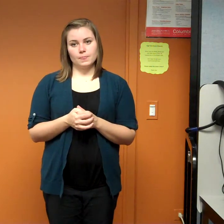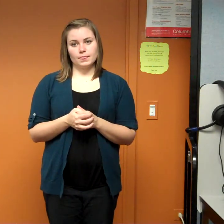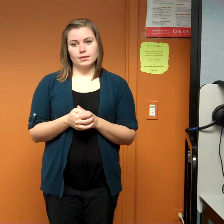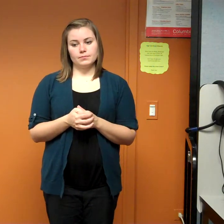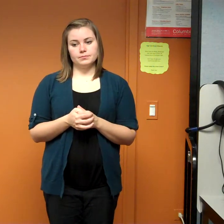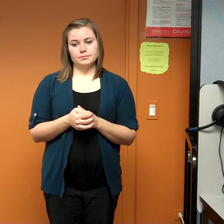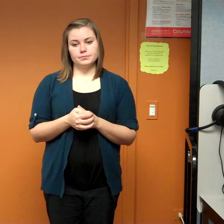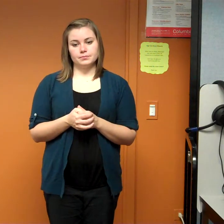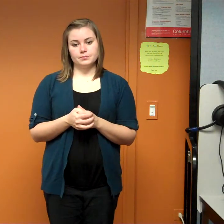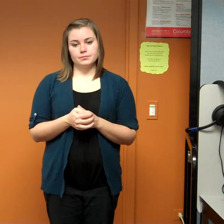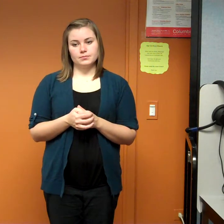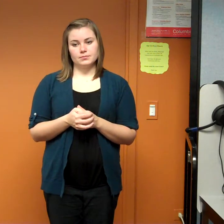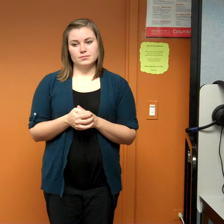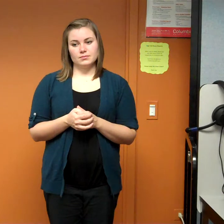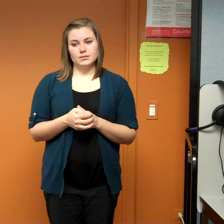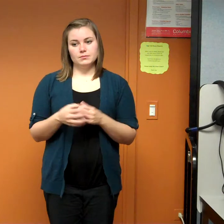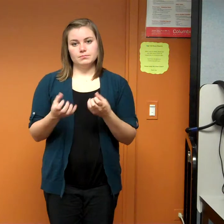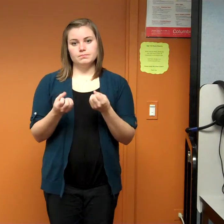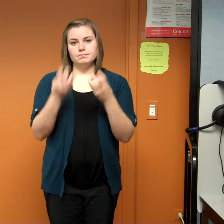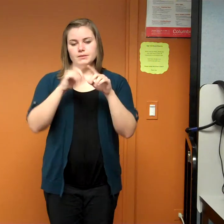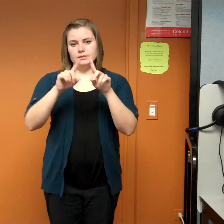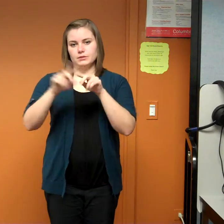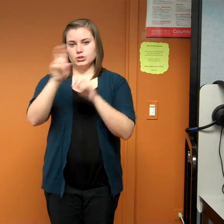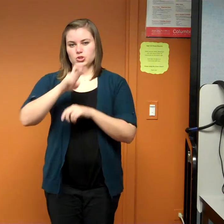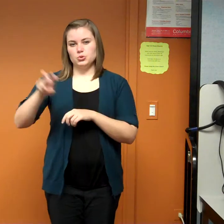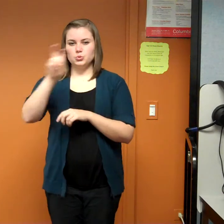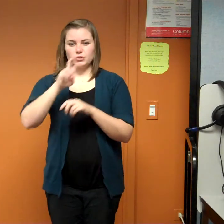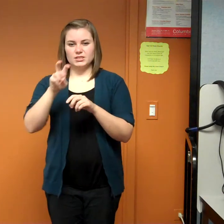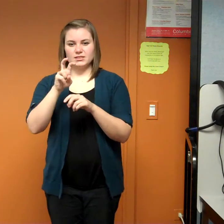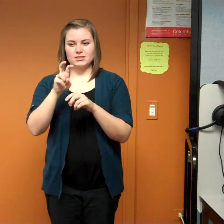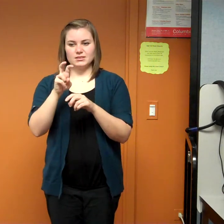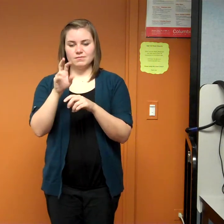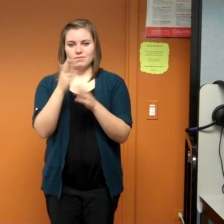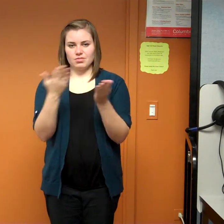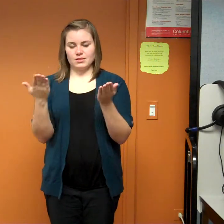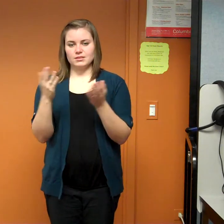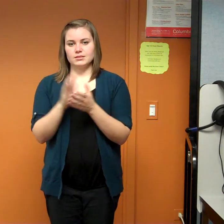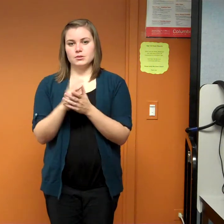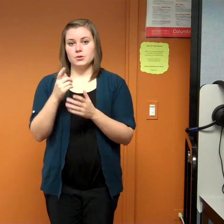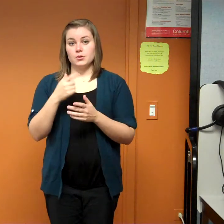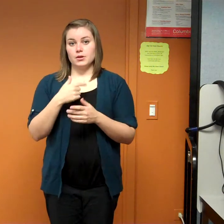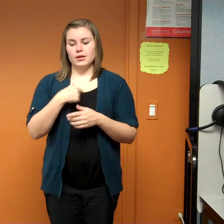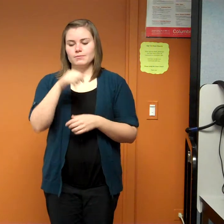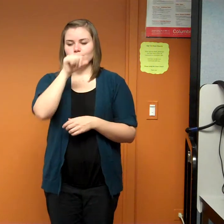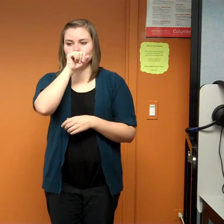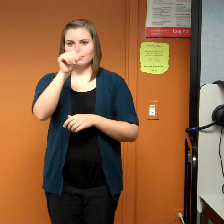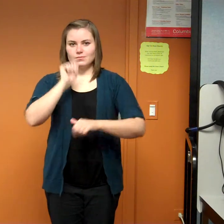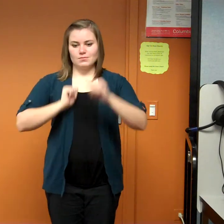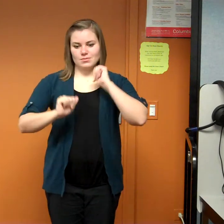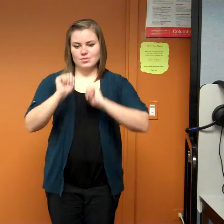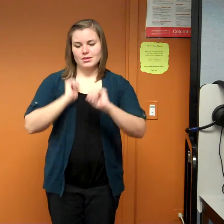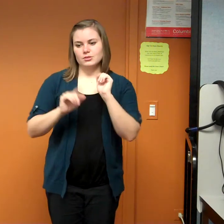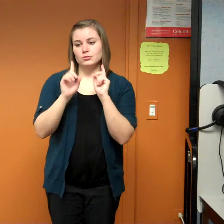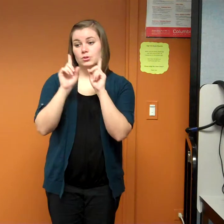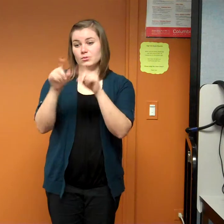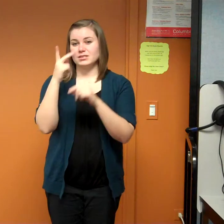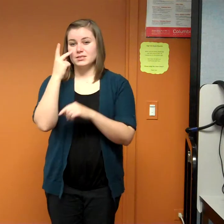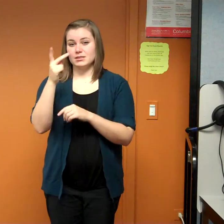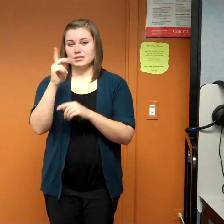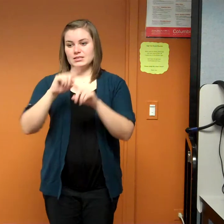is I was a big theater buff at the time, so we definitely had to go see the popular Broadway shows at the time.